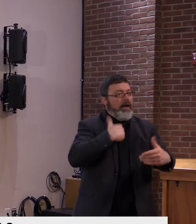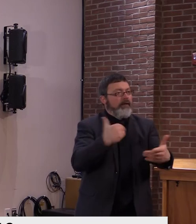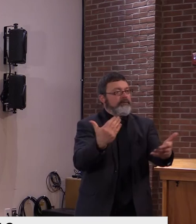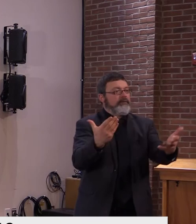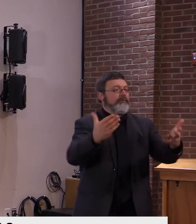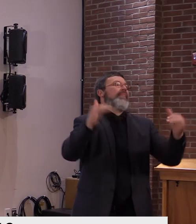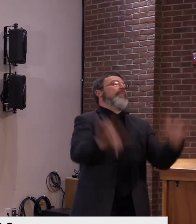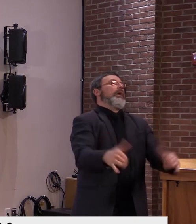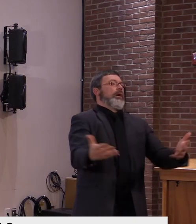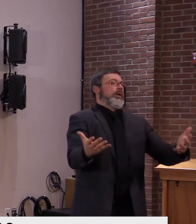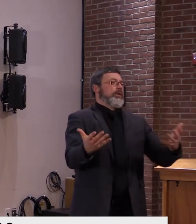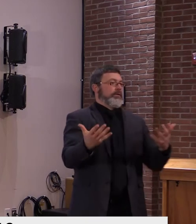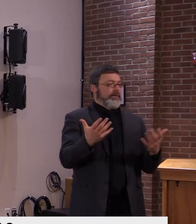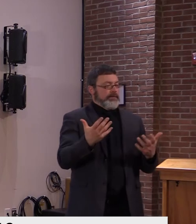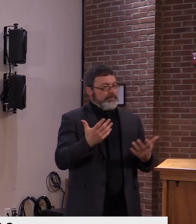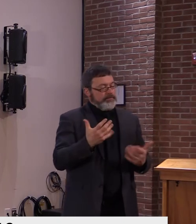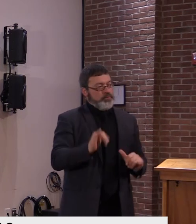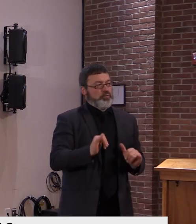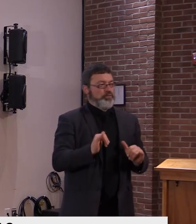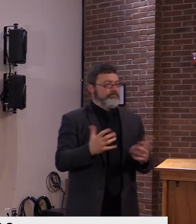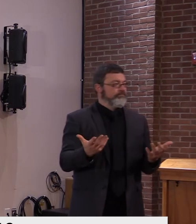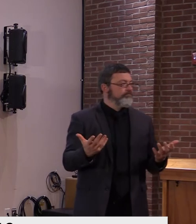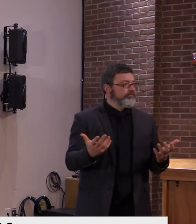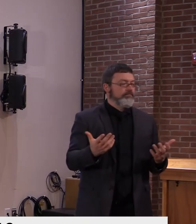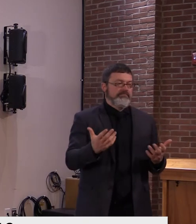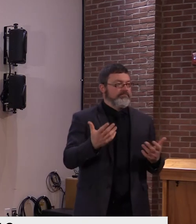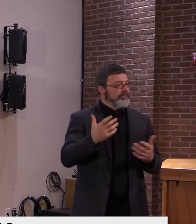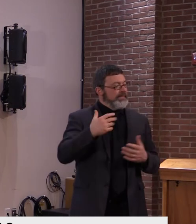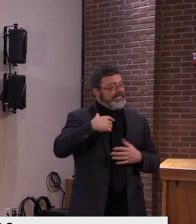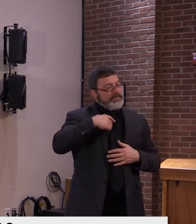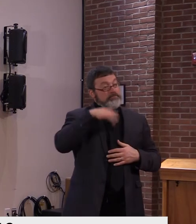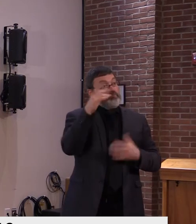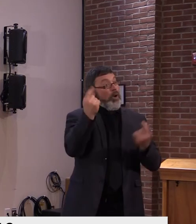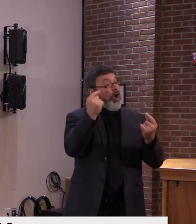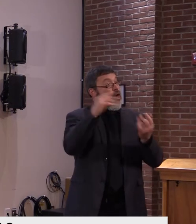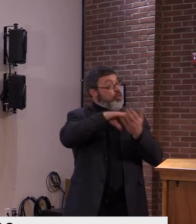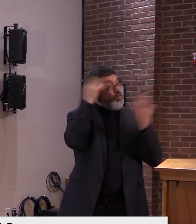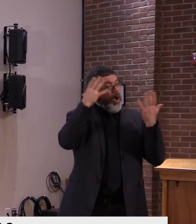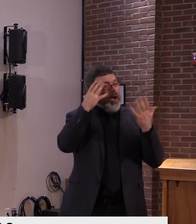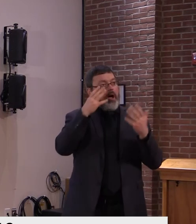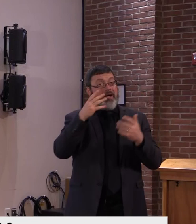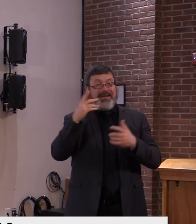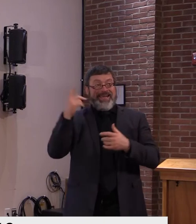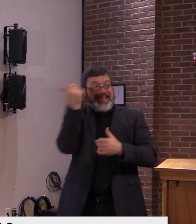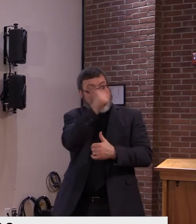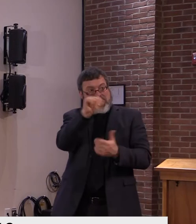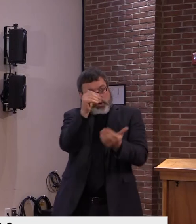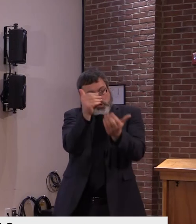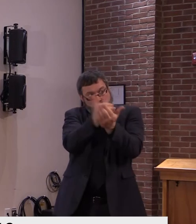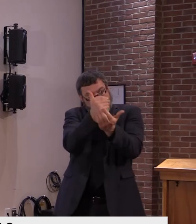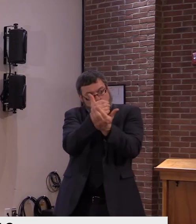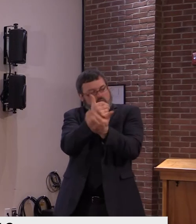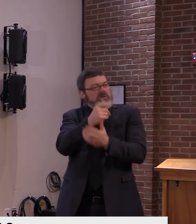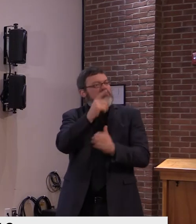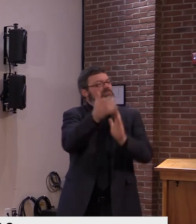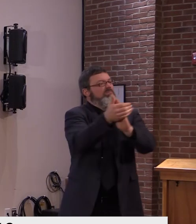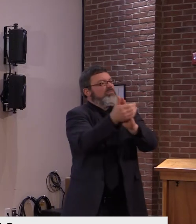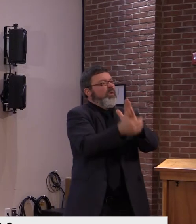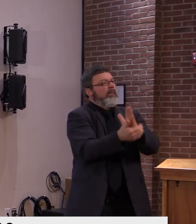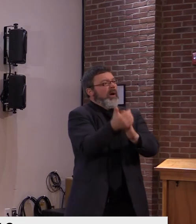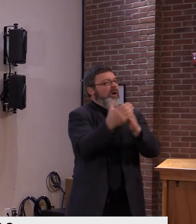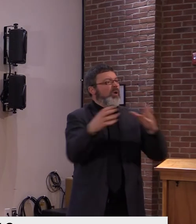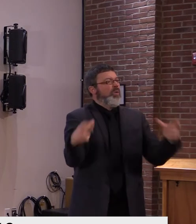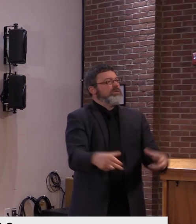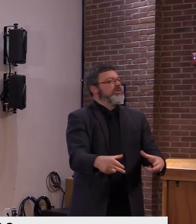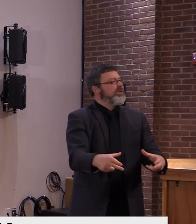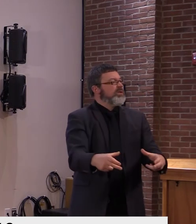their tests did turn positive along the way, they would already have been isolated and not risked, put anybody else